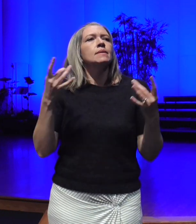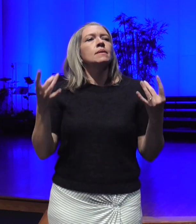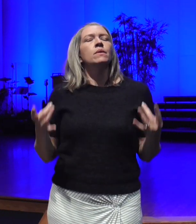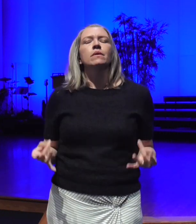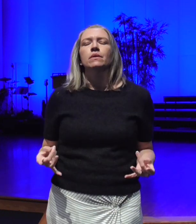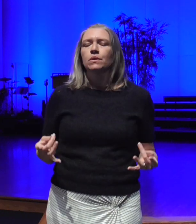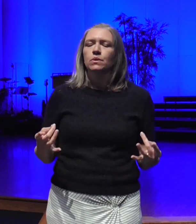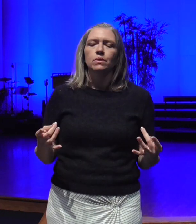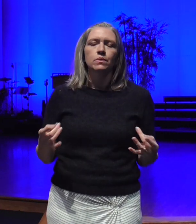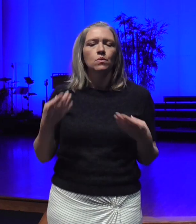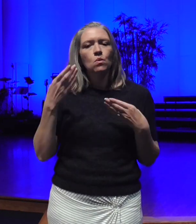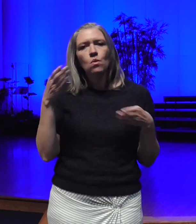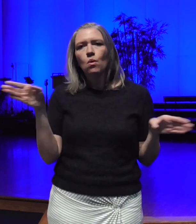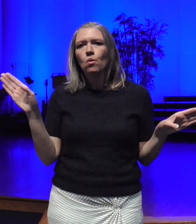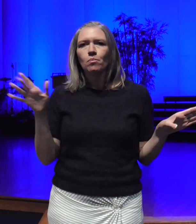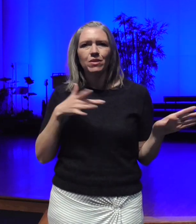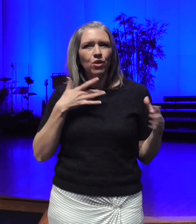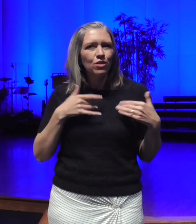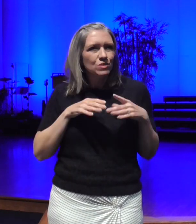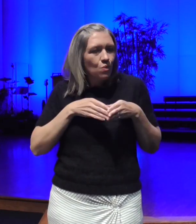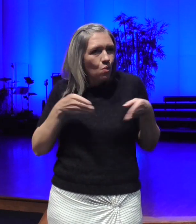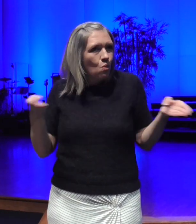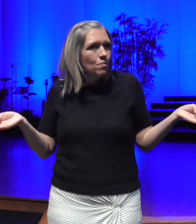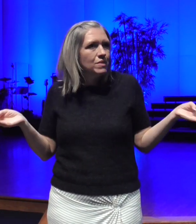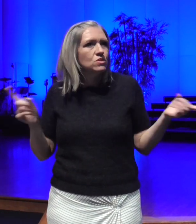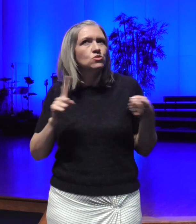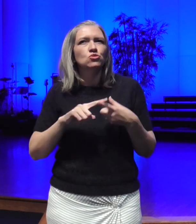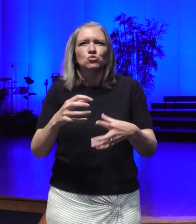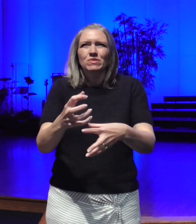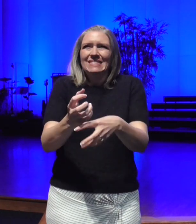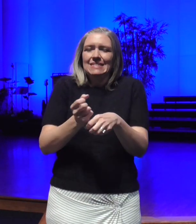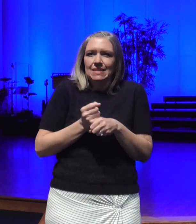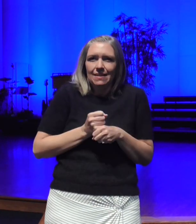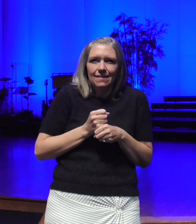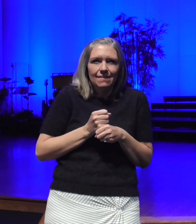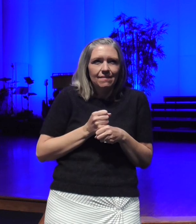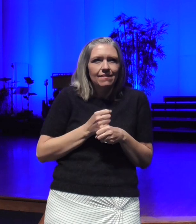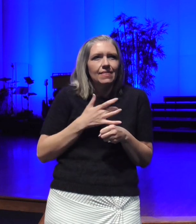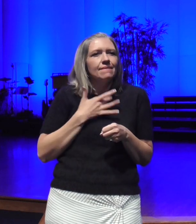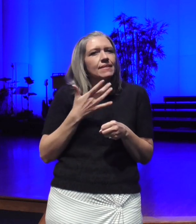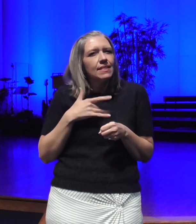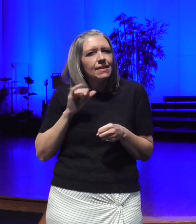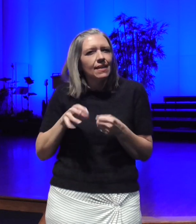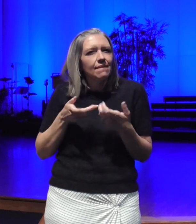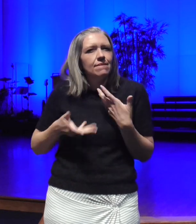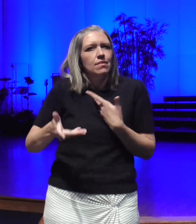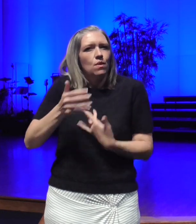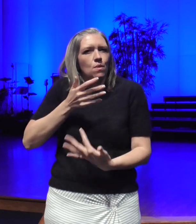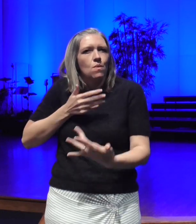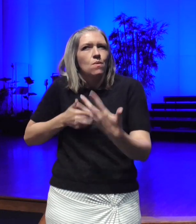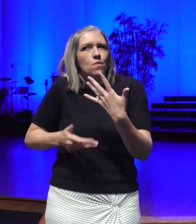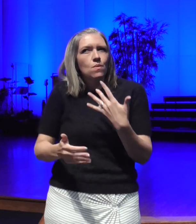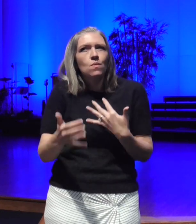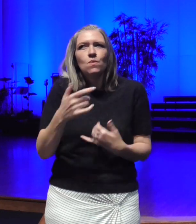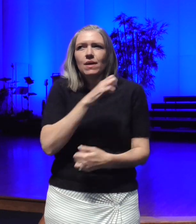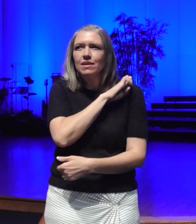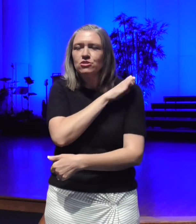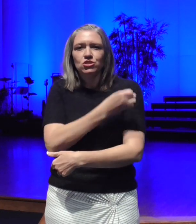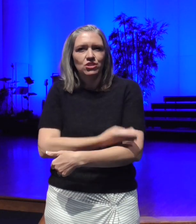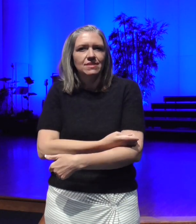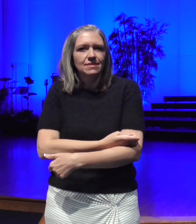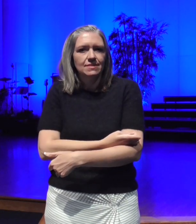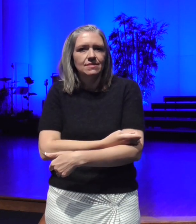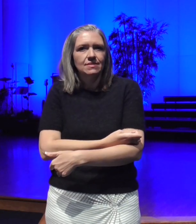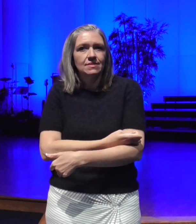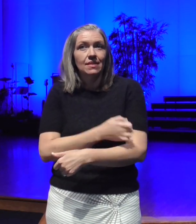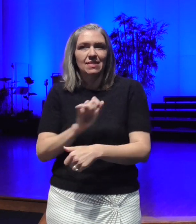are opening our hearts to be in receivership of feeling that flowing energy that flows through us.